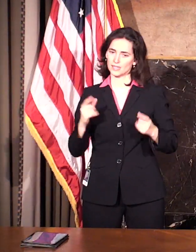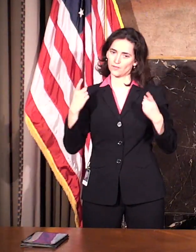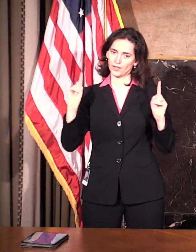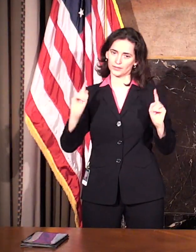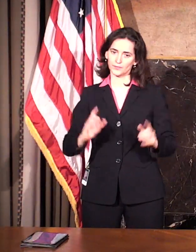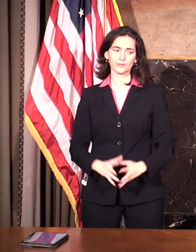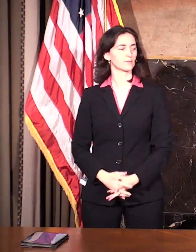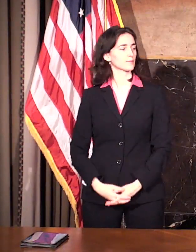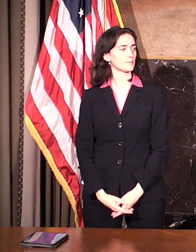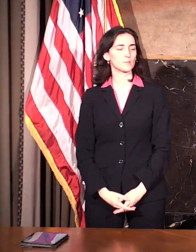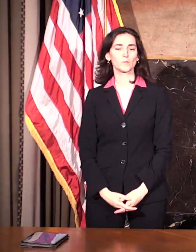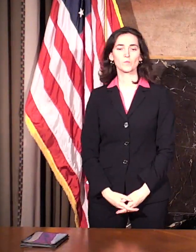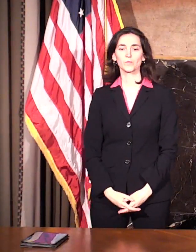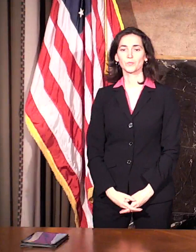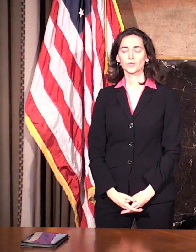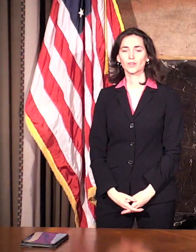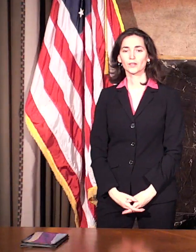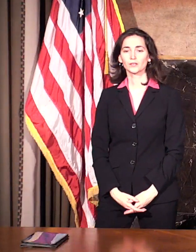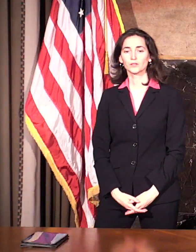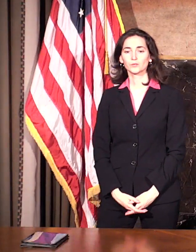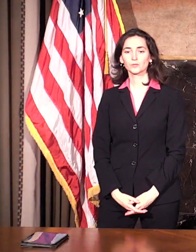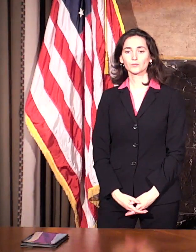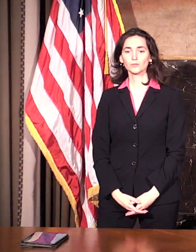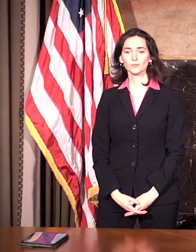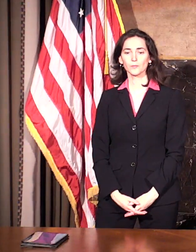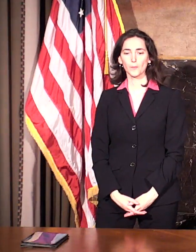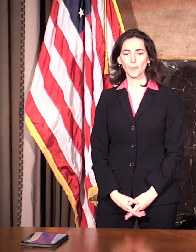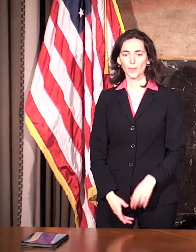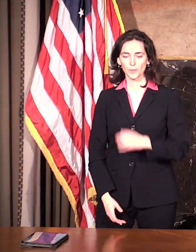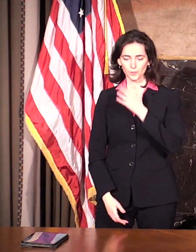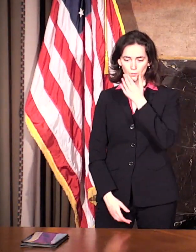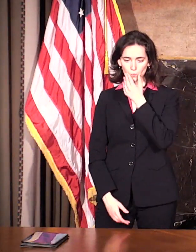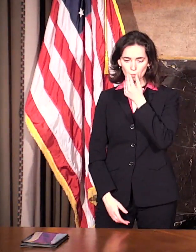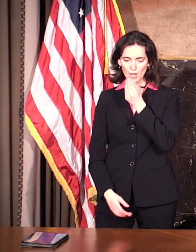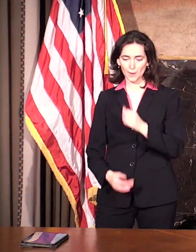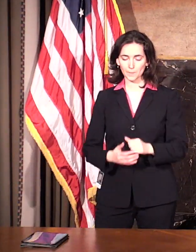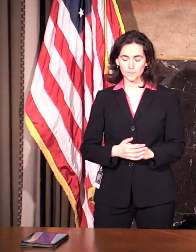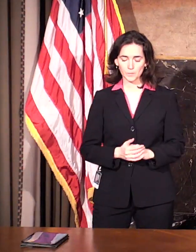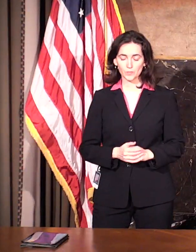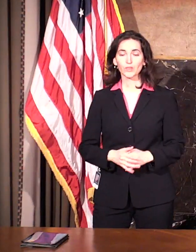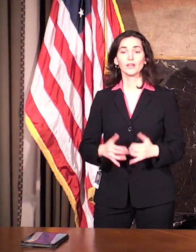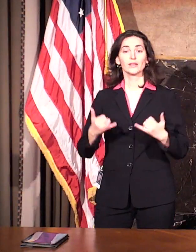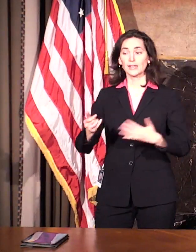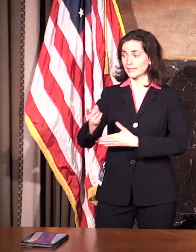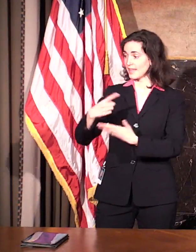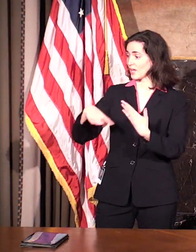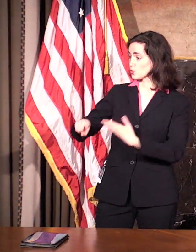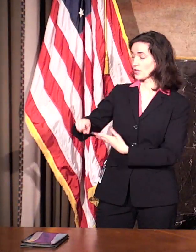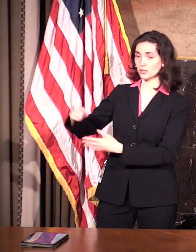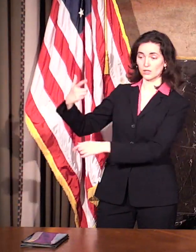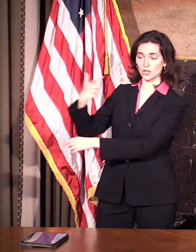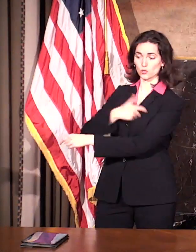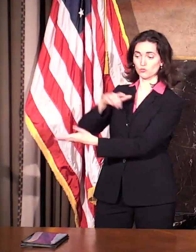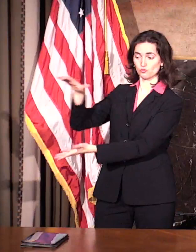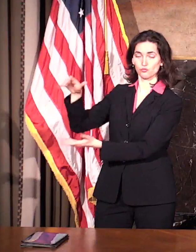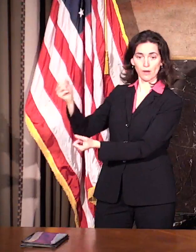I'll give a quick heads up of where we are with doses we should expect next week. And as the governor mentioned, next week is